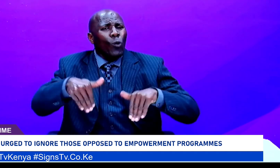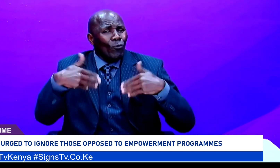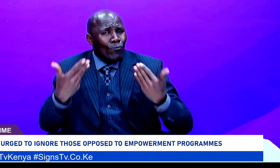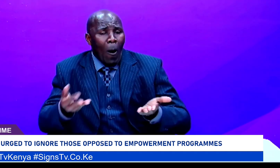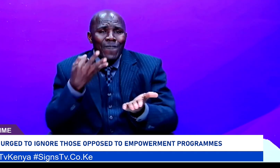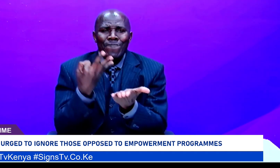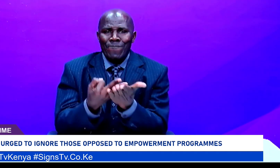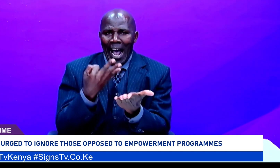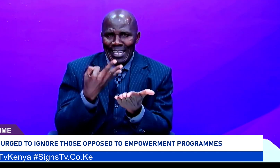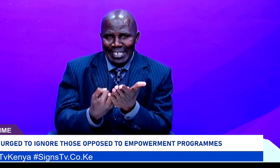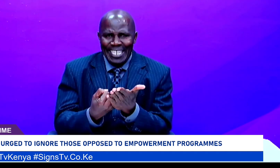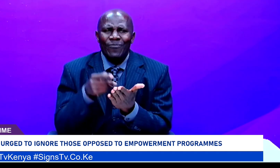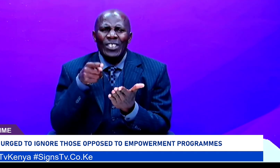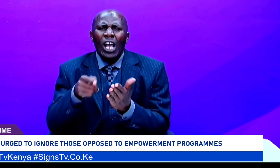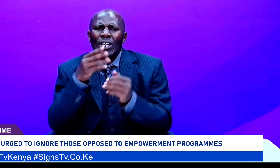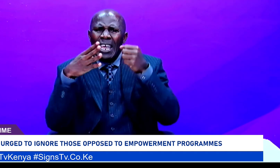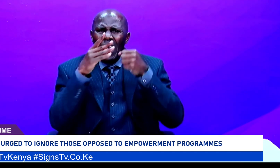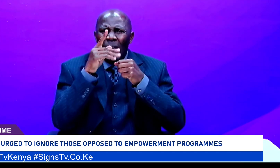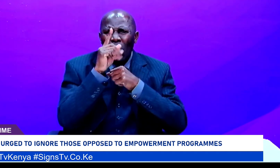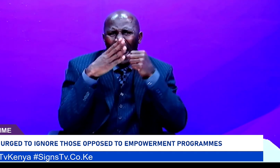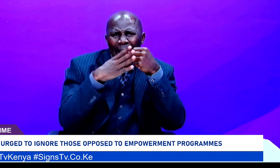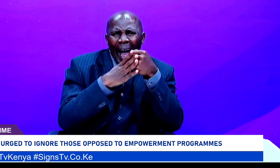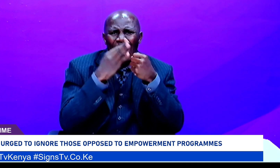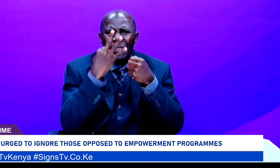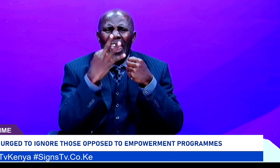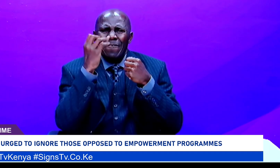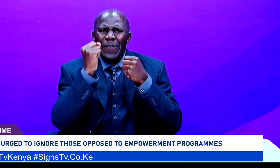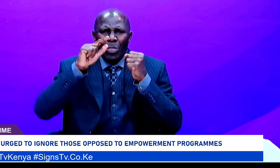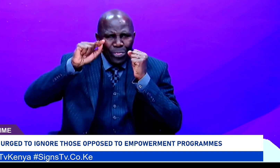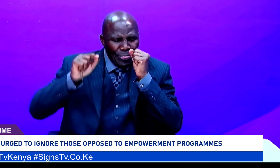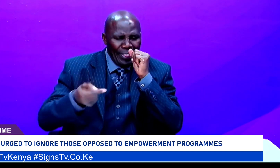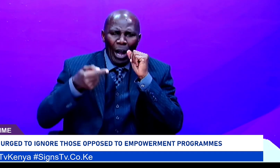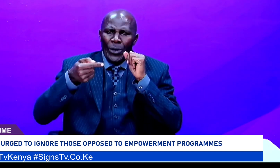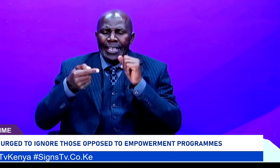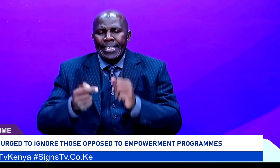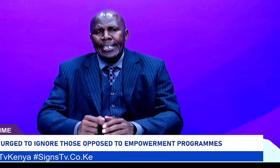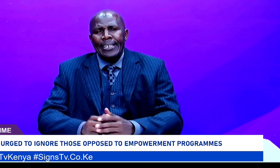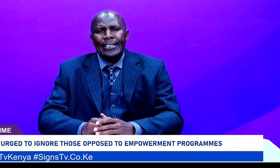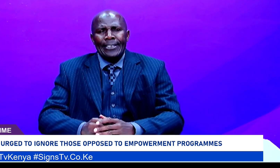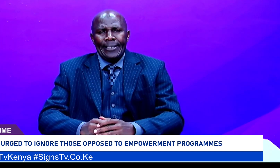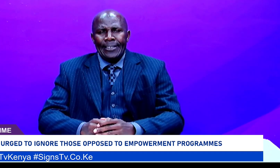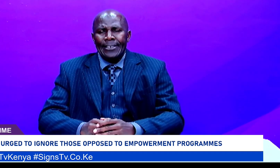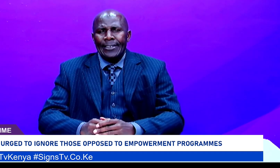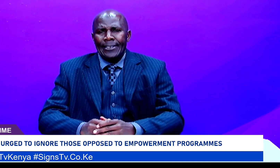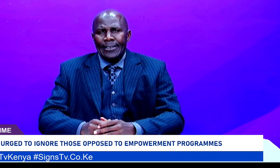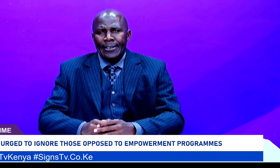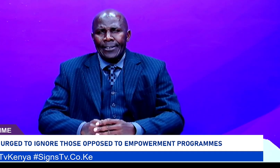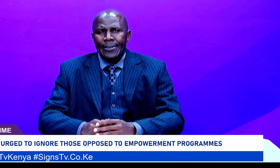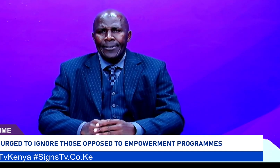over 20 women and youth group benefiting from a financial grant of